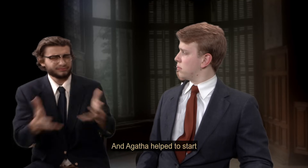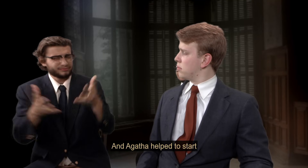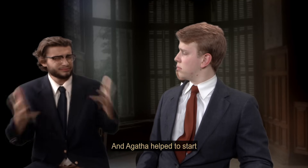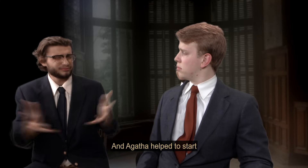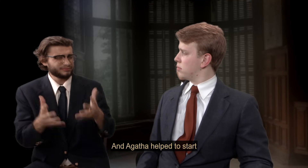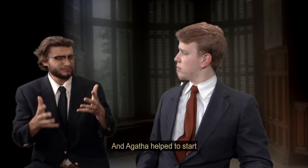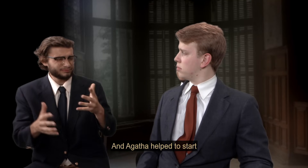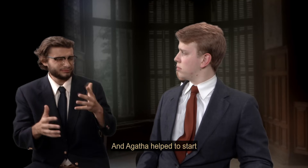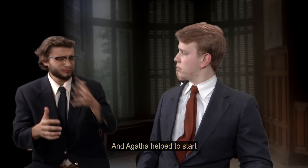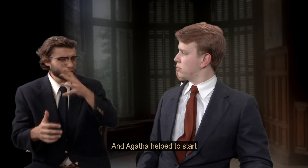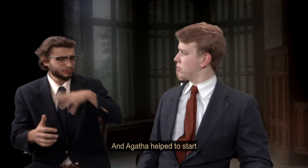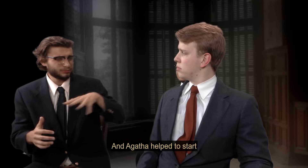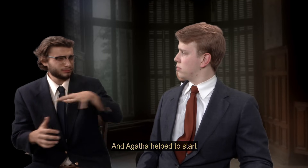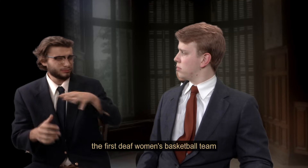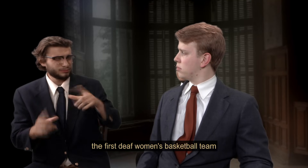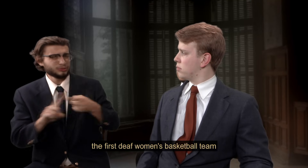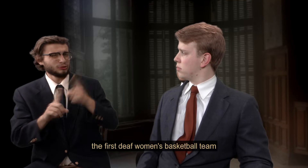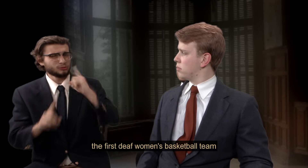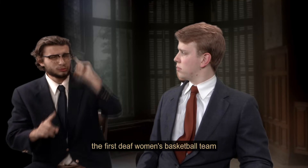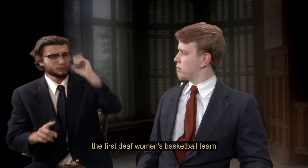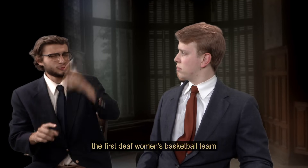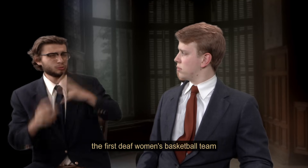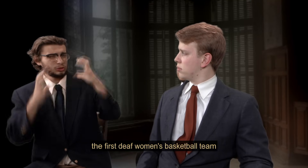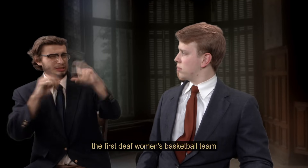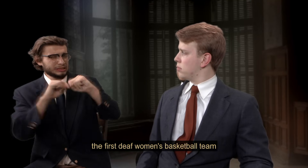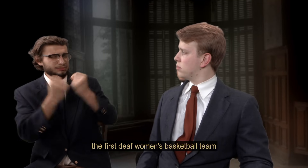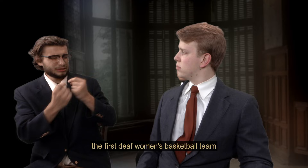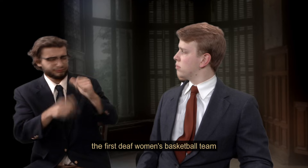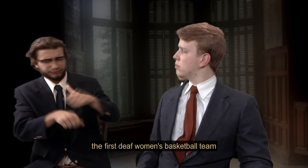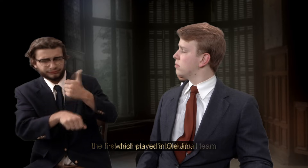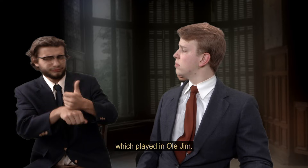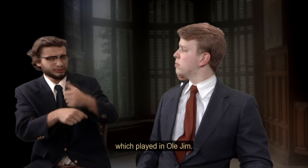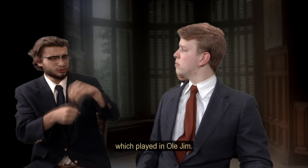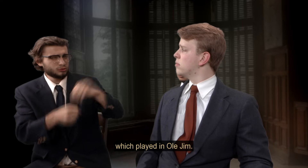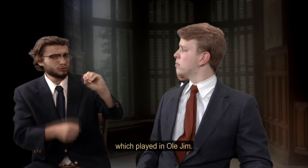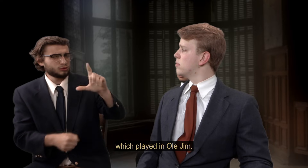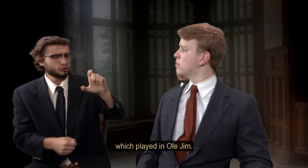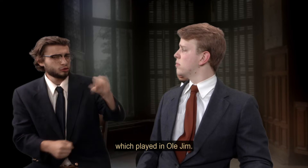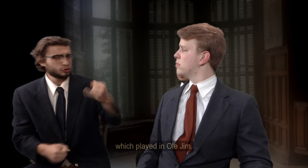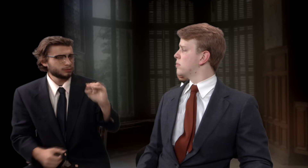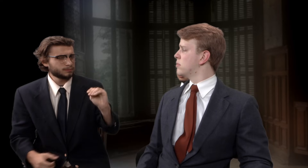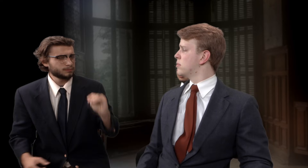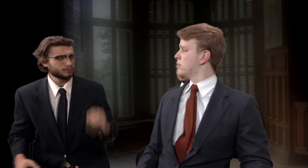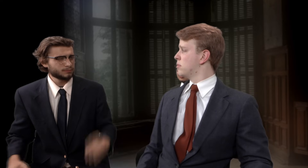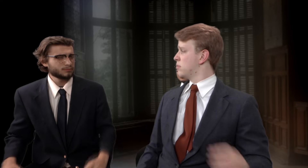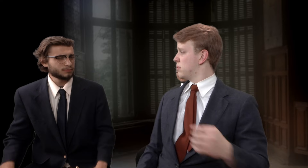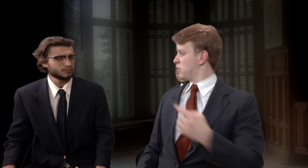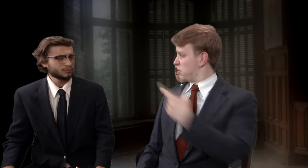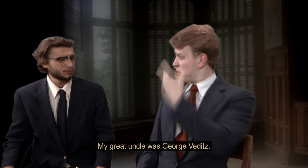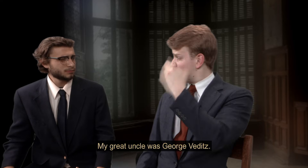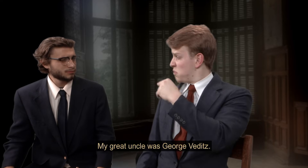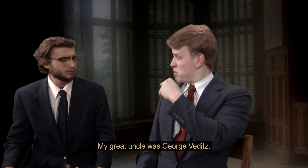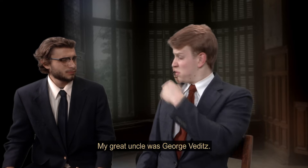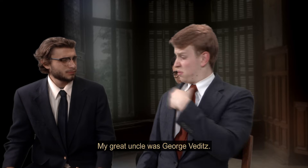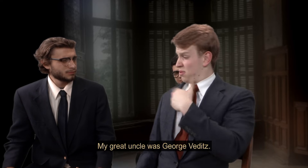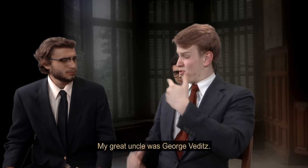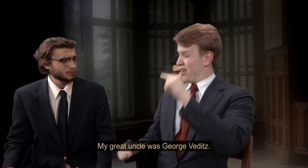And Agatha helped to start the first deaf women's basketball team, which played in Old Gym. My great-uncle was George